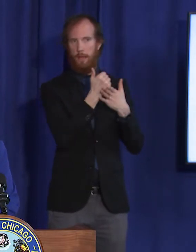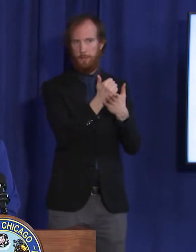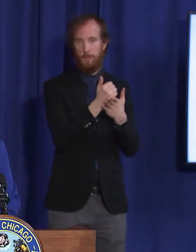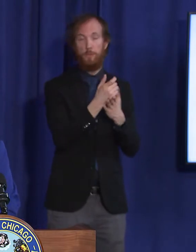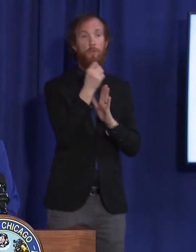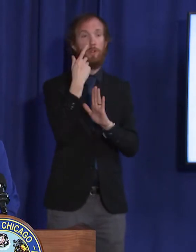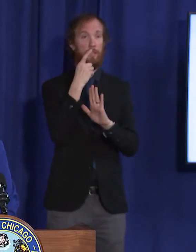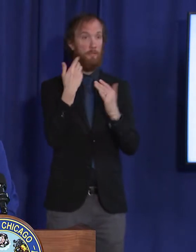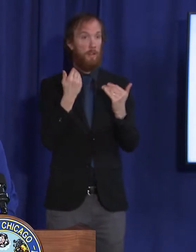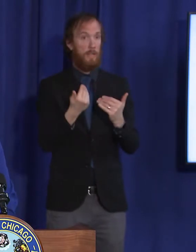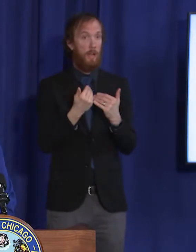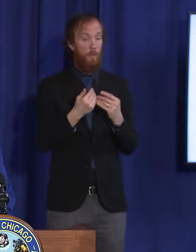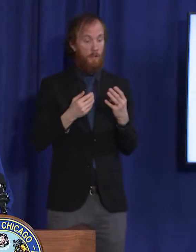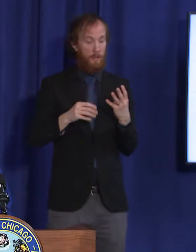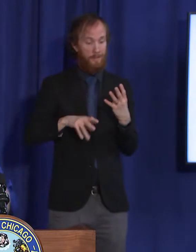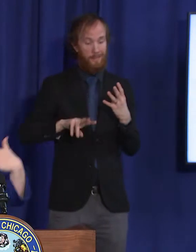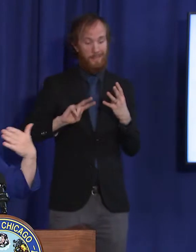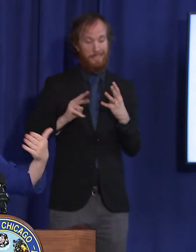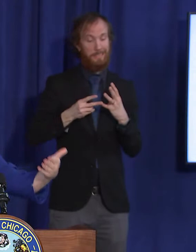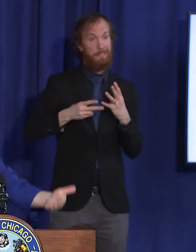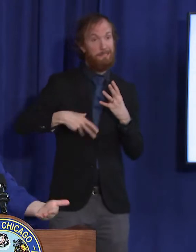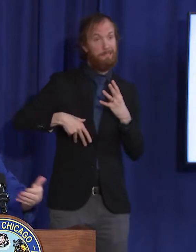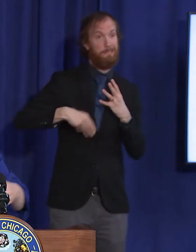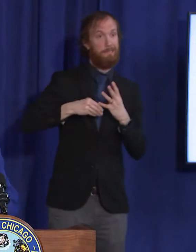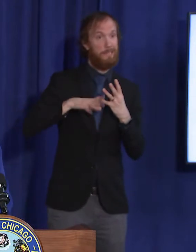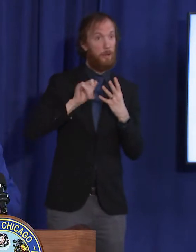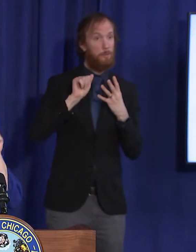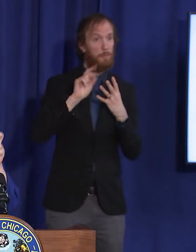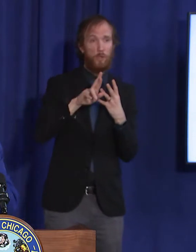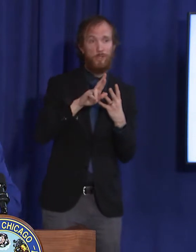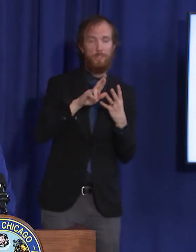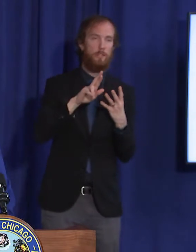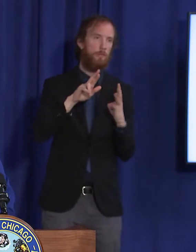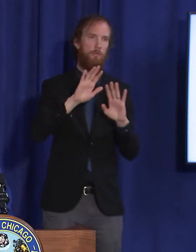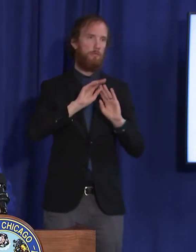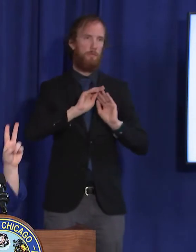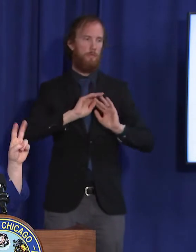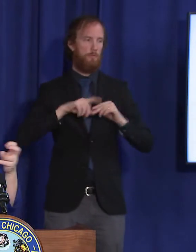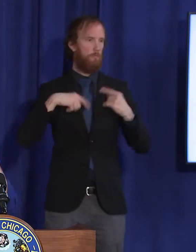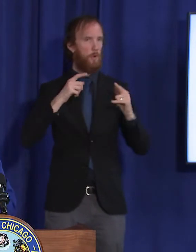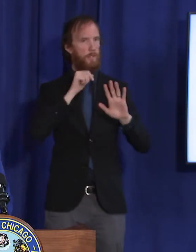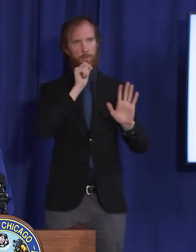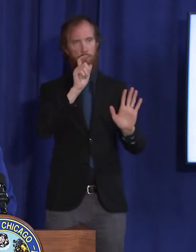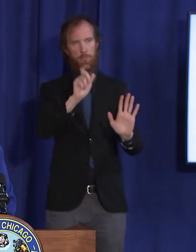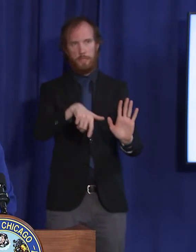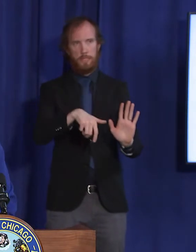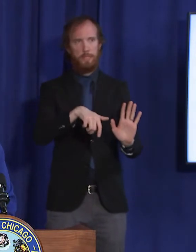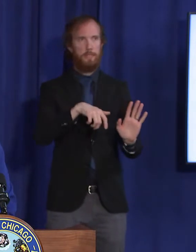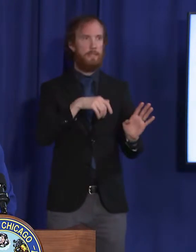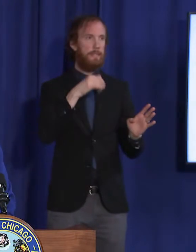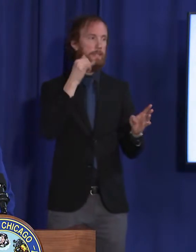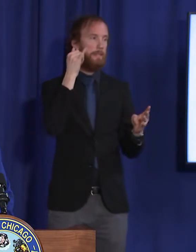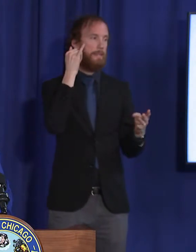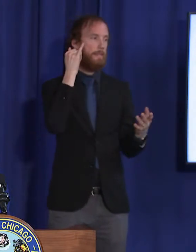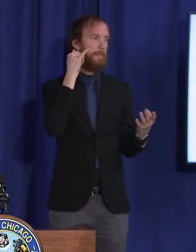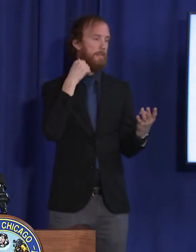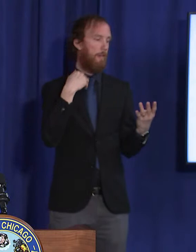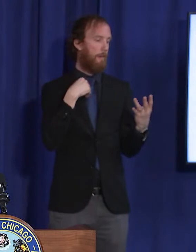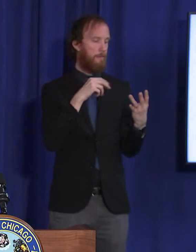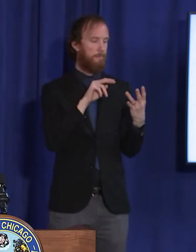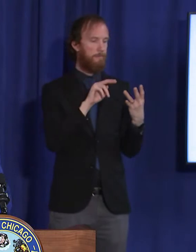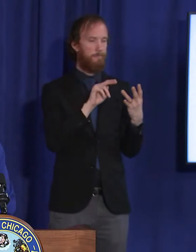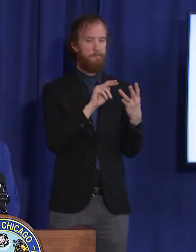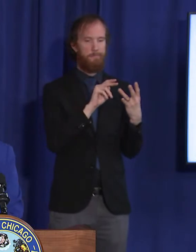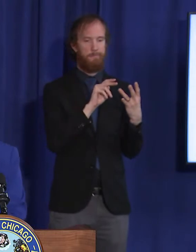an additional booster beyond dose 3 if you got Pfizer or Moderna, or dose 2 if you got J&J. I